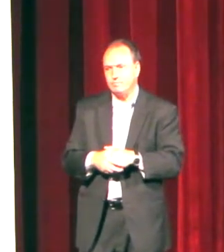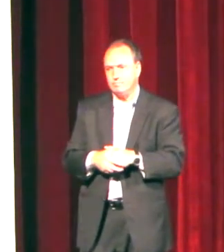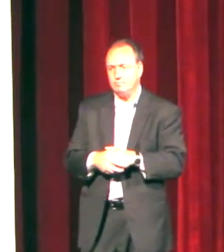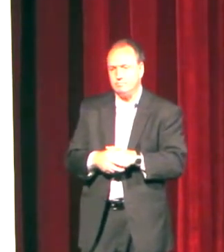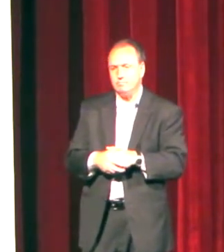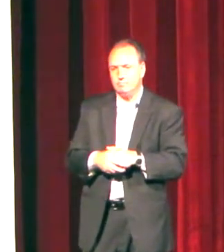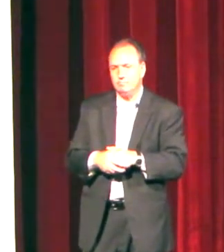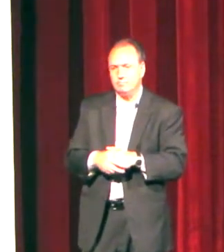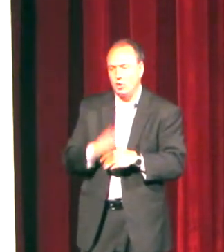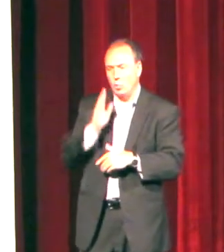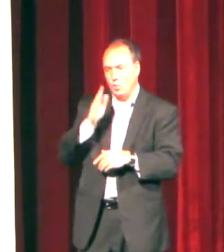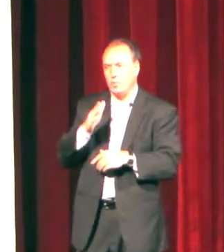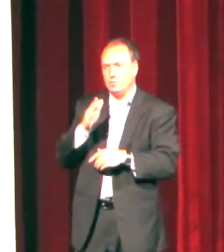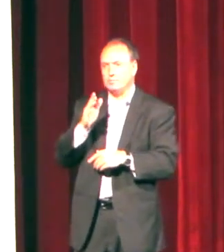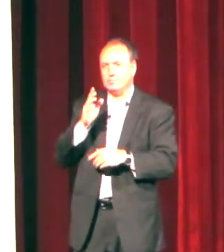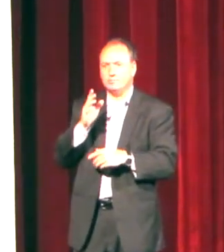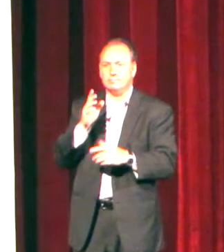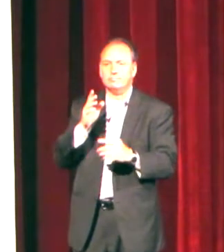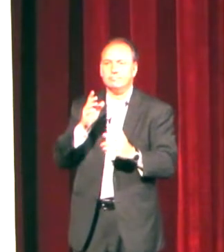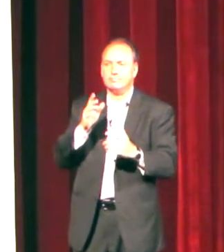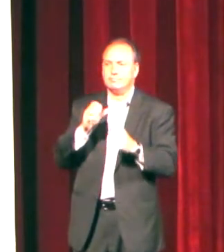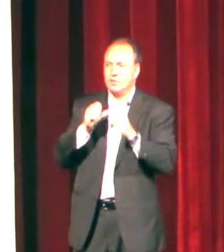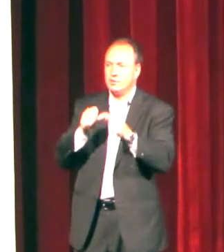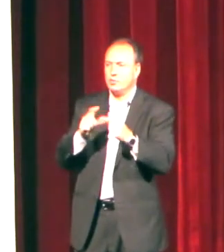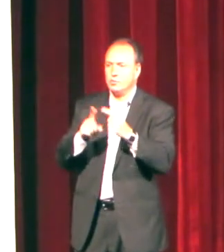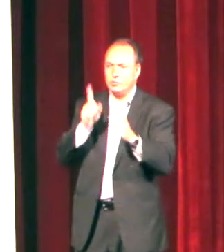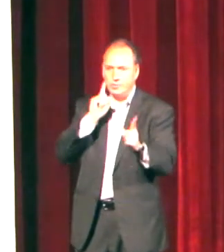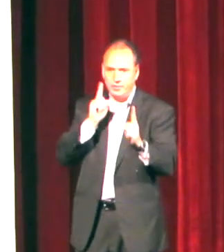definitely be touched on as we move forward. Any other questions?